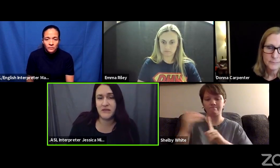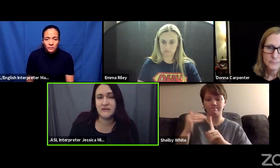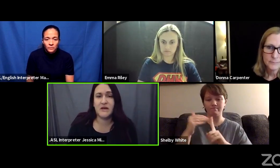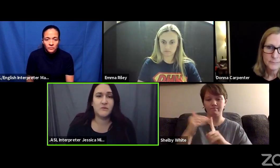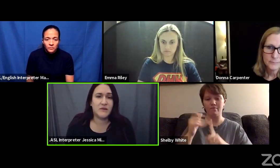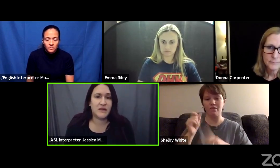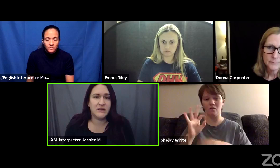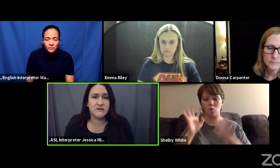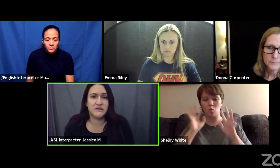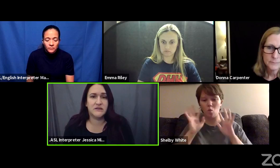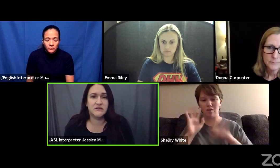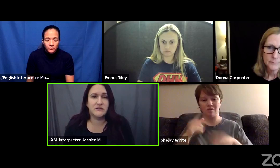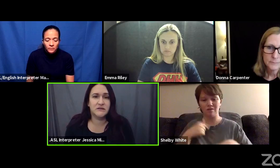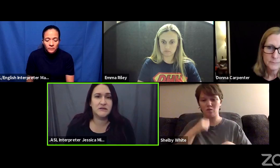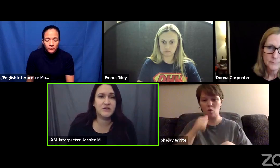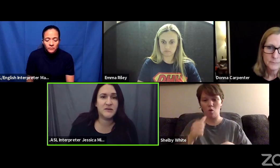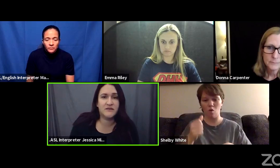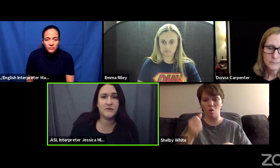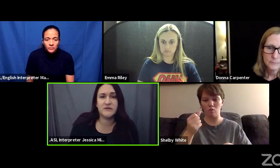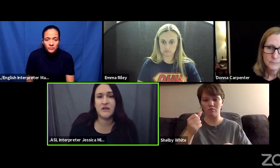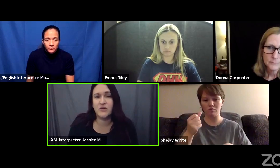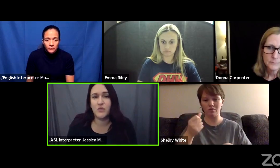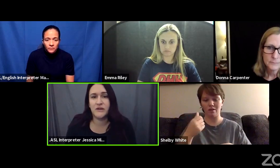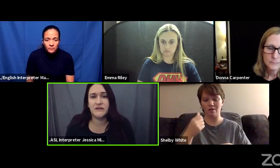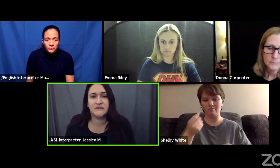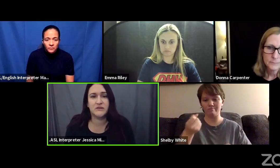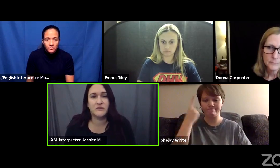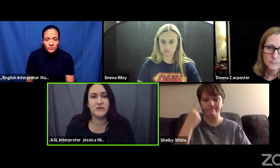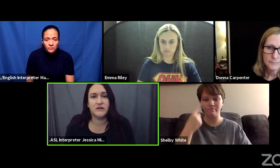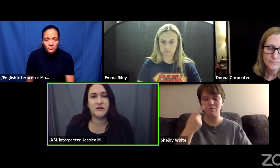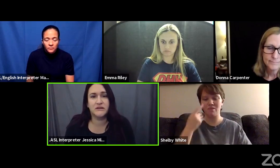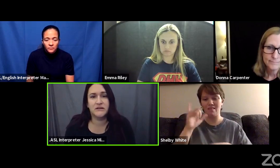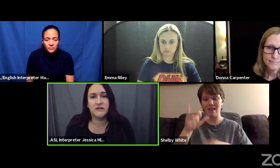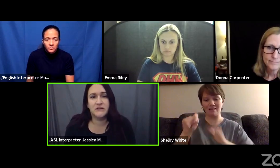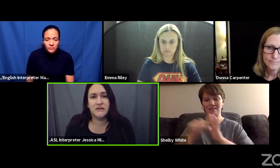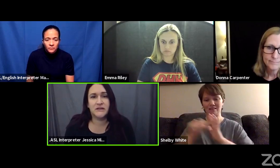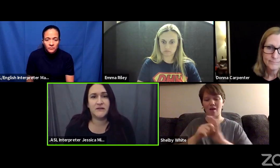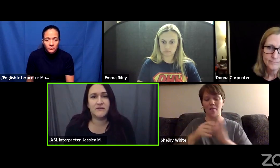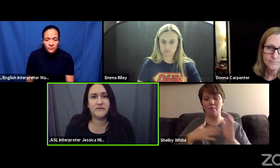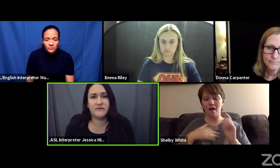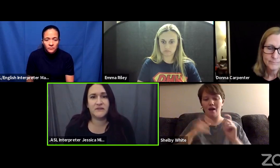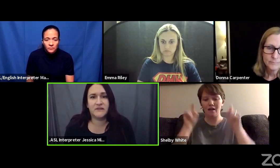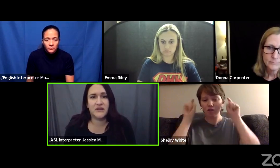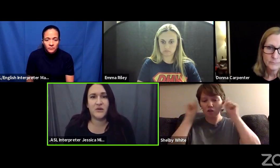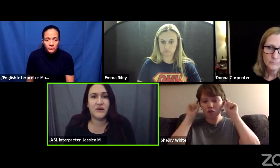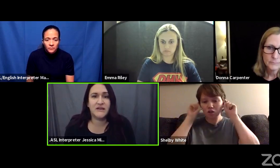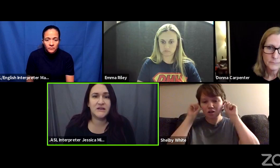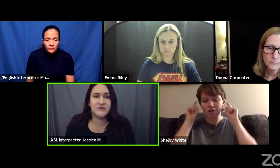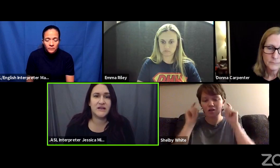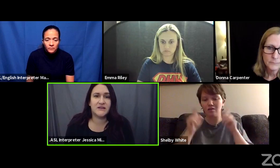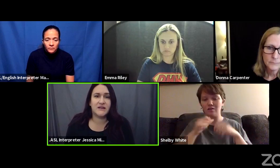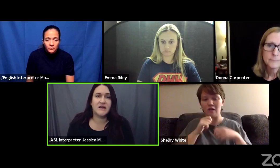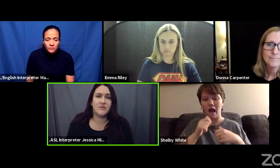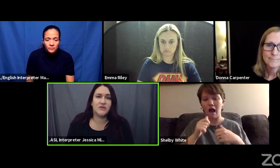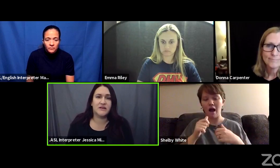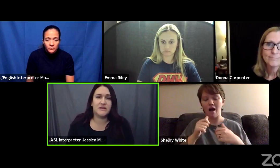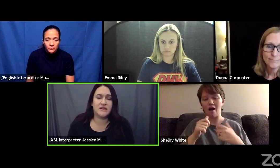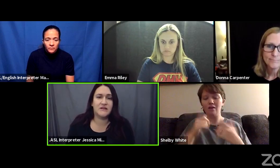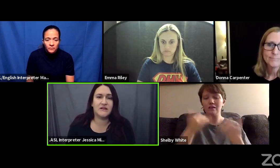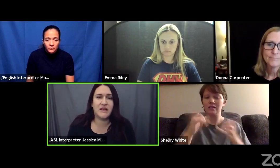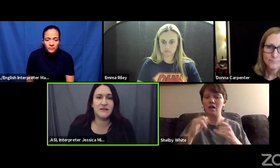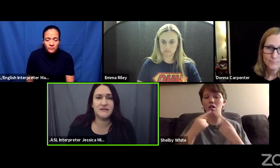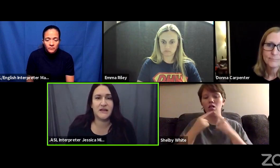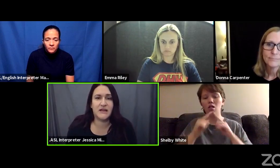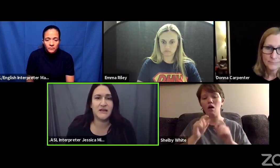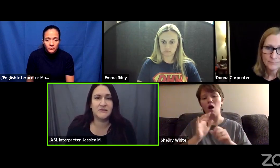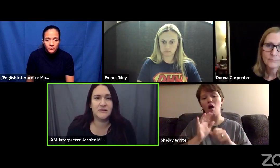with me to help me and to nudge me if there was like noise, or if, and I didn't understand at that time really that the